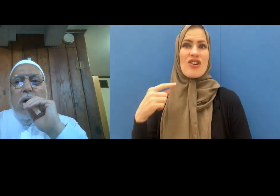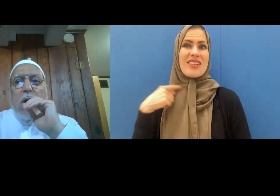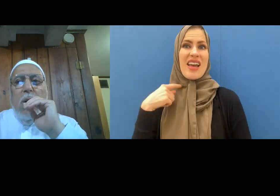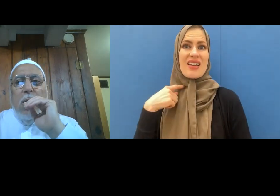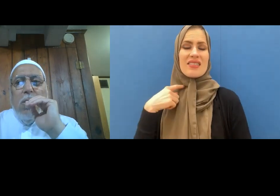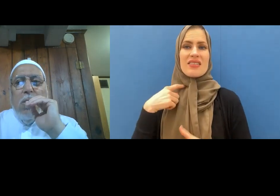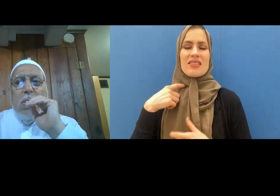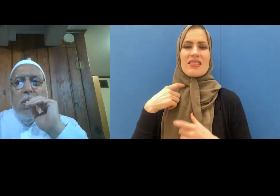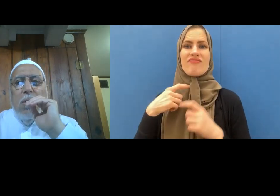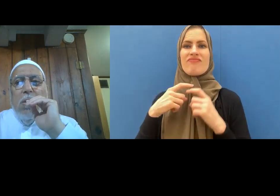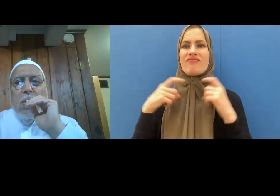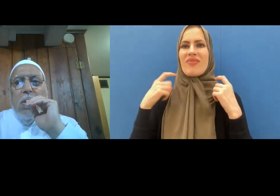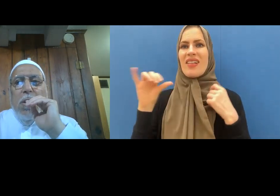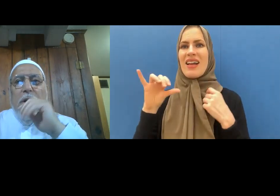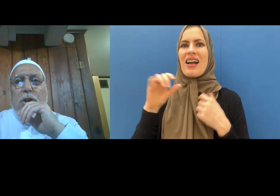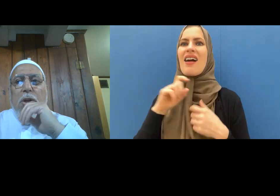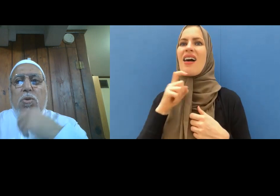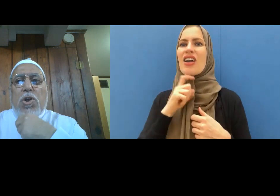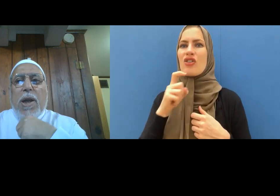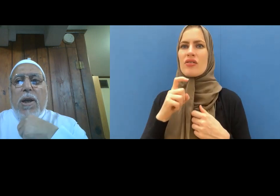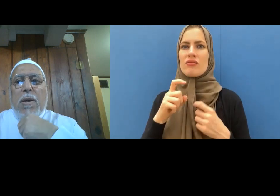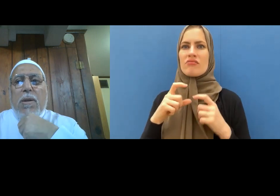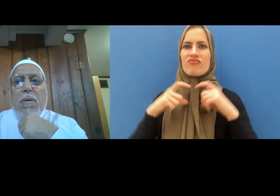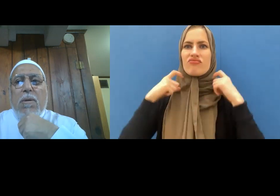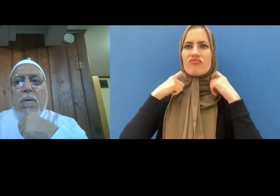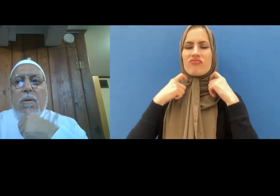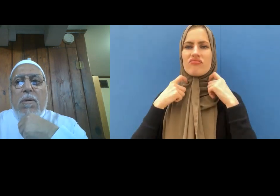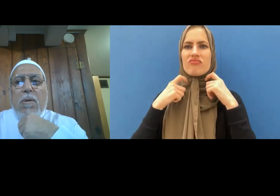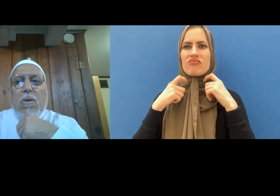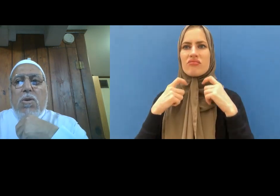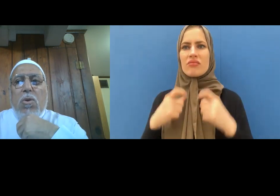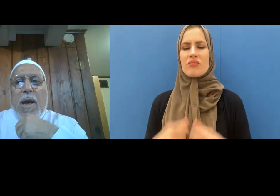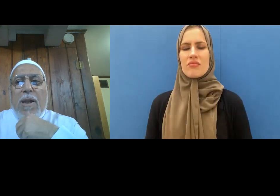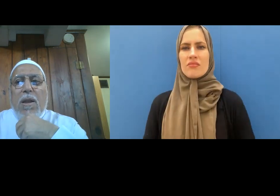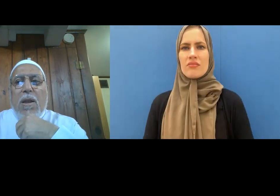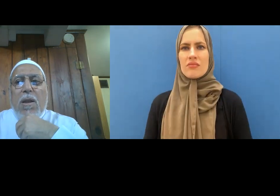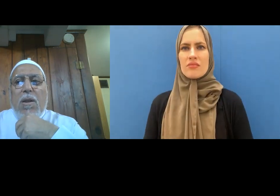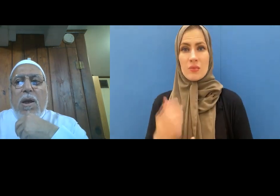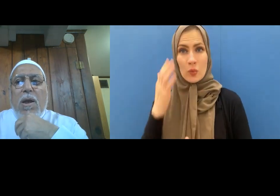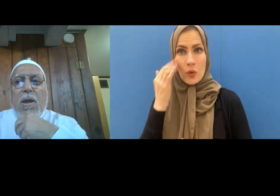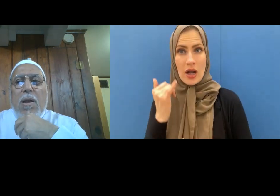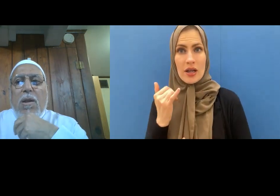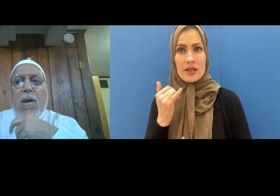iron collars reaching to chin so that